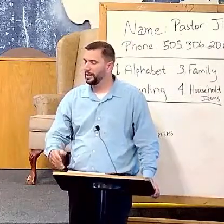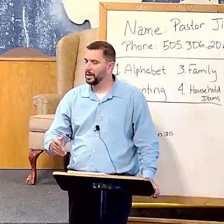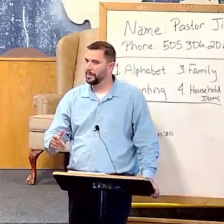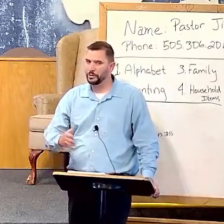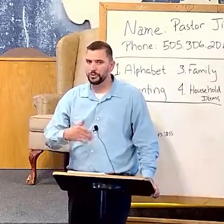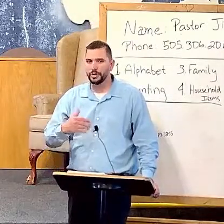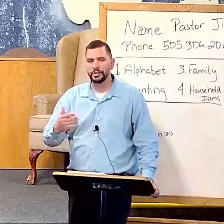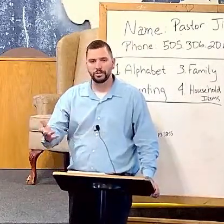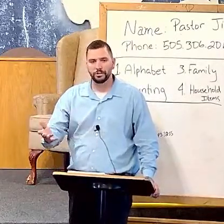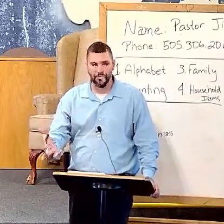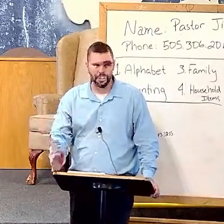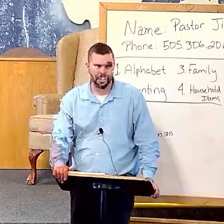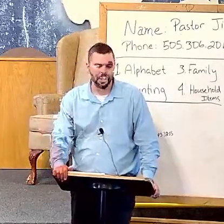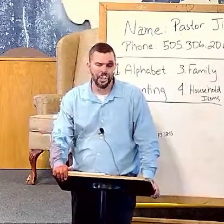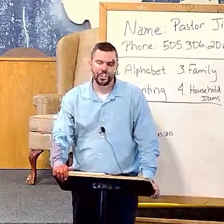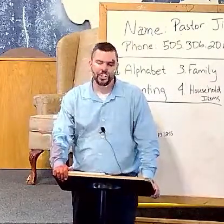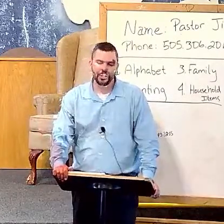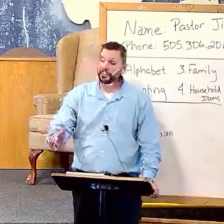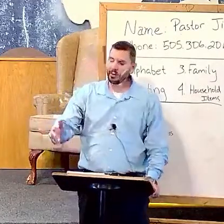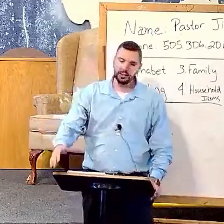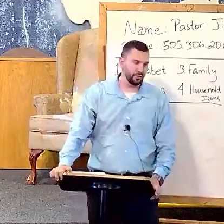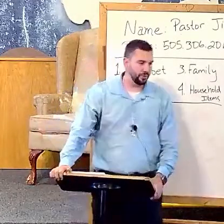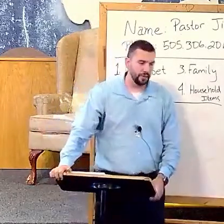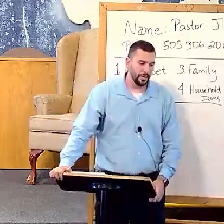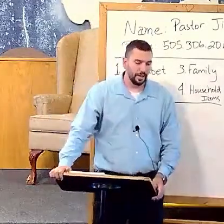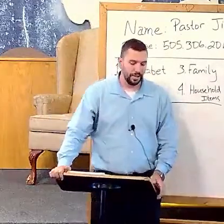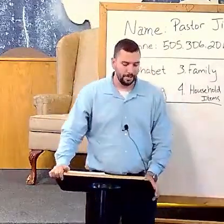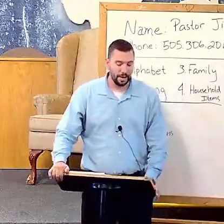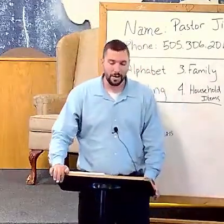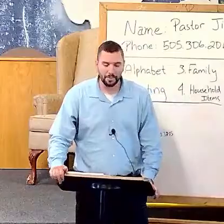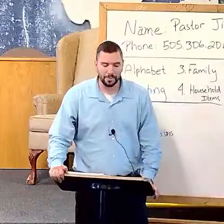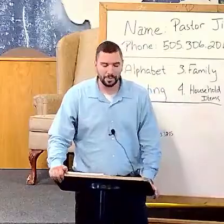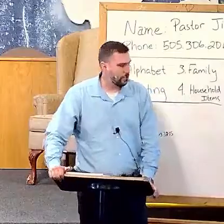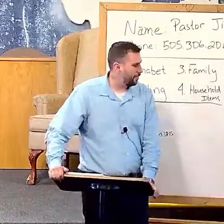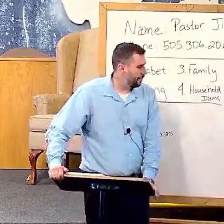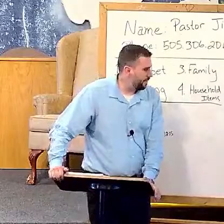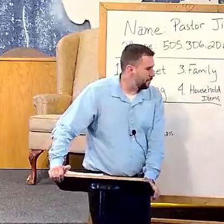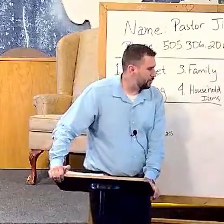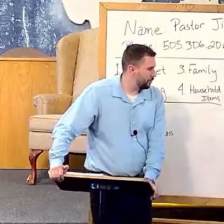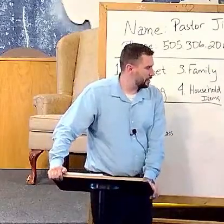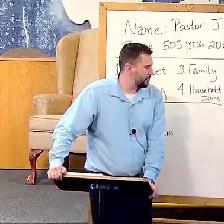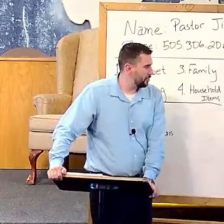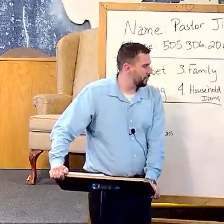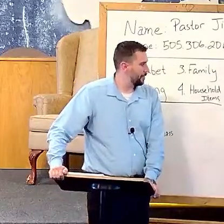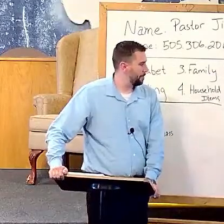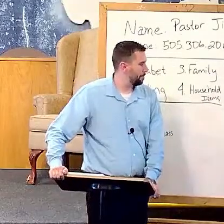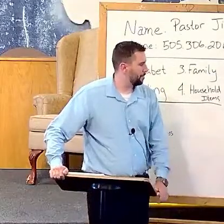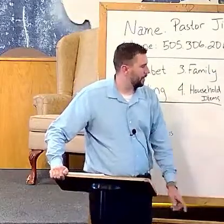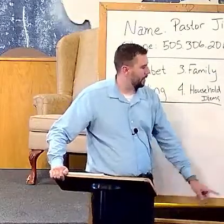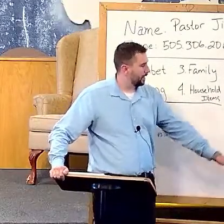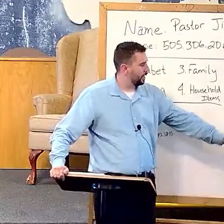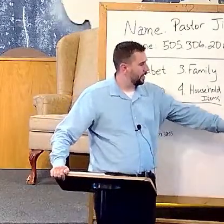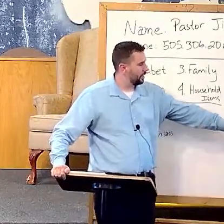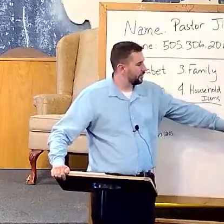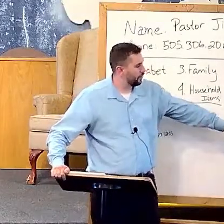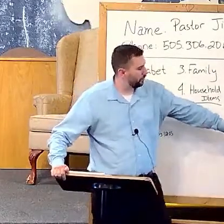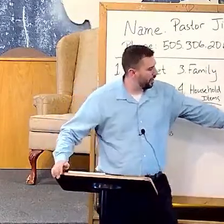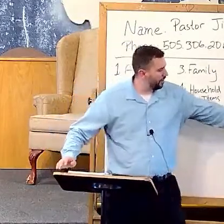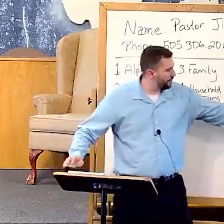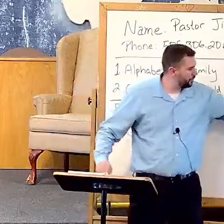there's regional differences. So if somebody corrects you, by all means, if a deaf person corrects you, go with them. So love, so we